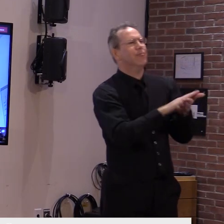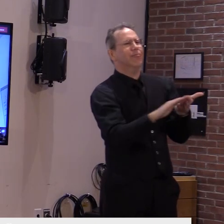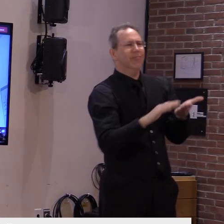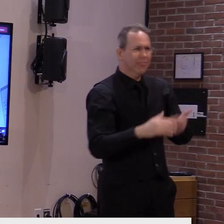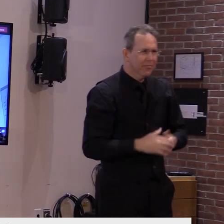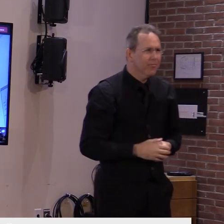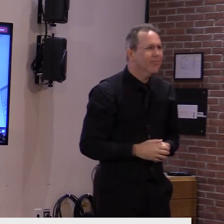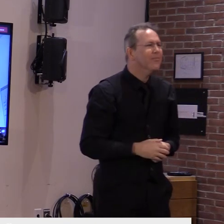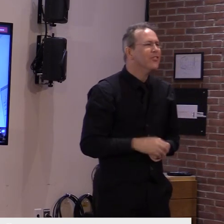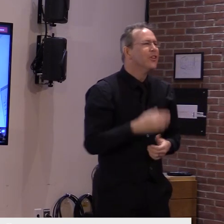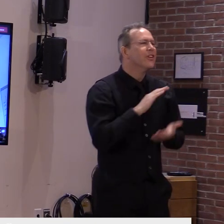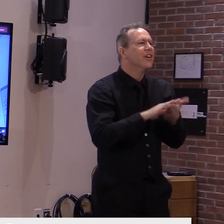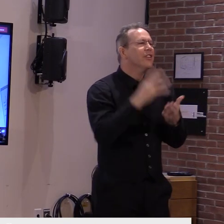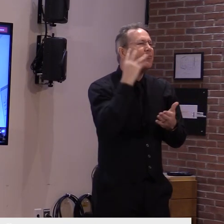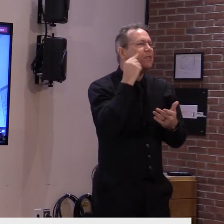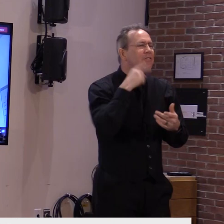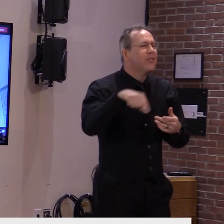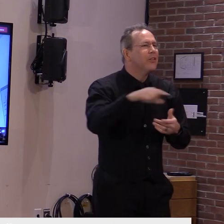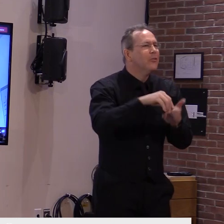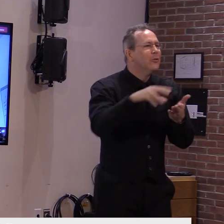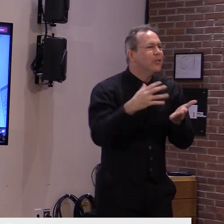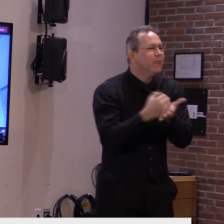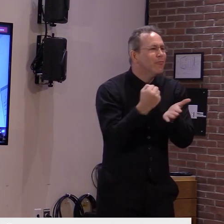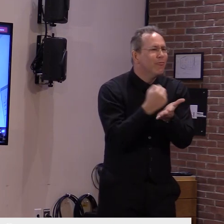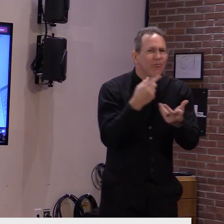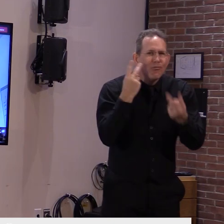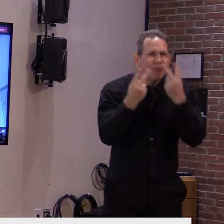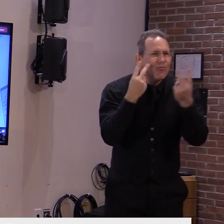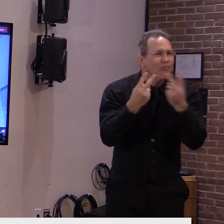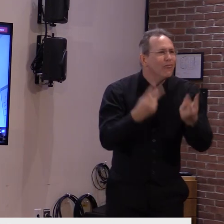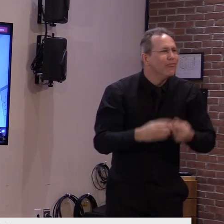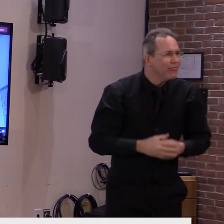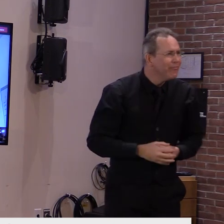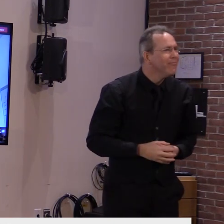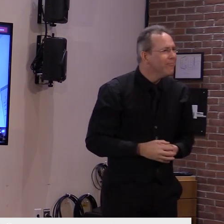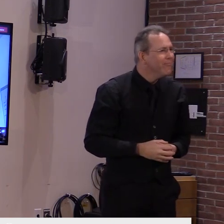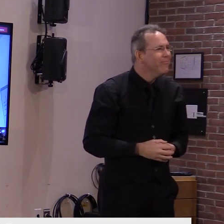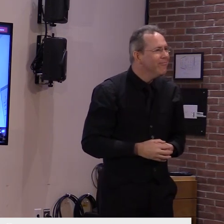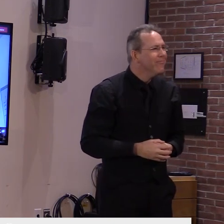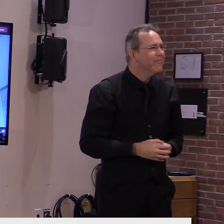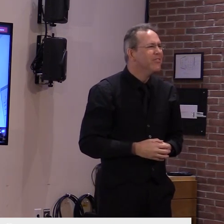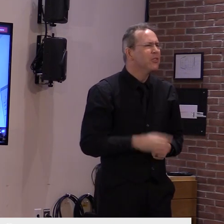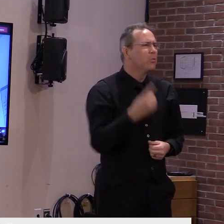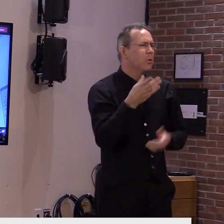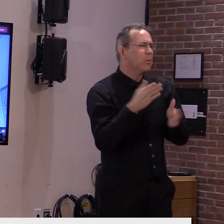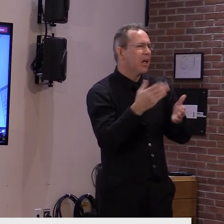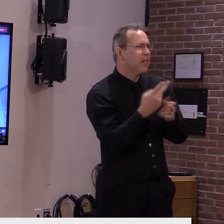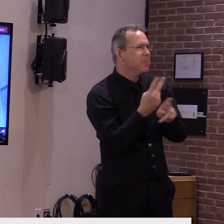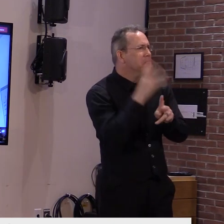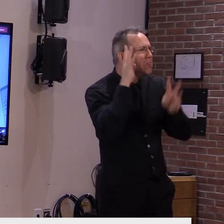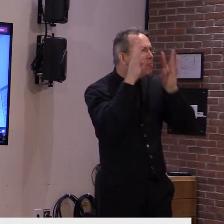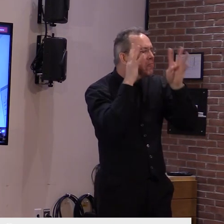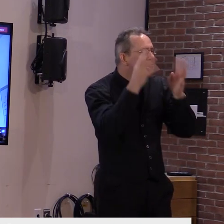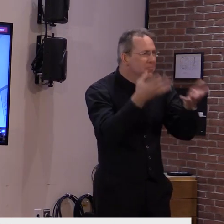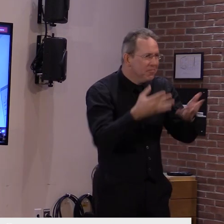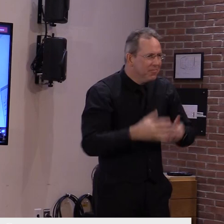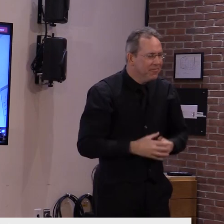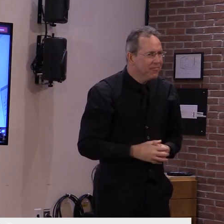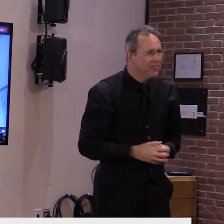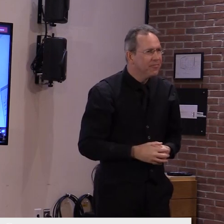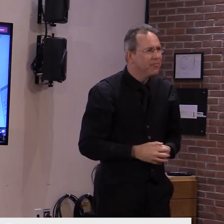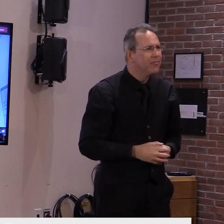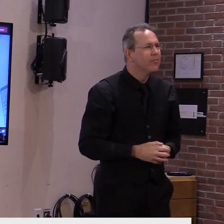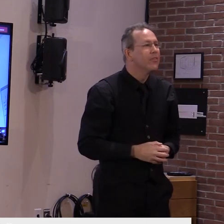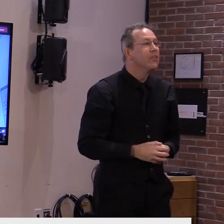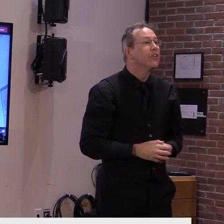they are asked by their children someday, what was school like during the COVID-19 pandemic? This will also be the experience they remember when they look back on the school